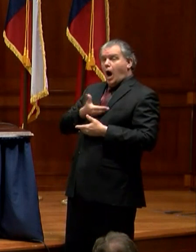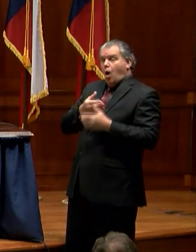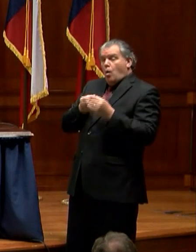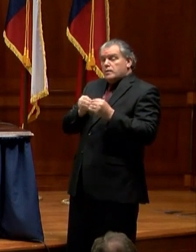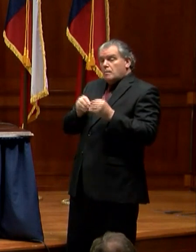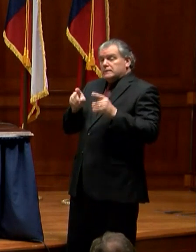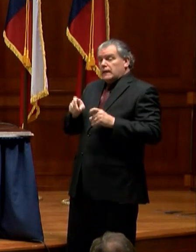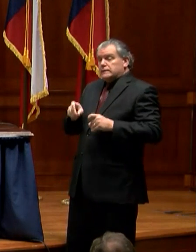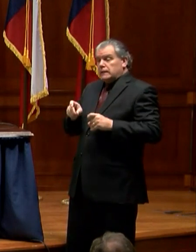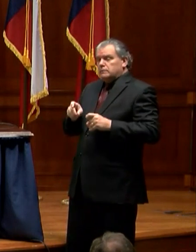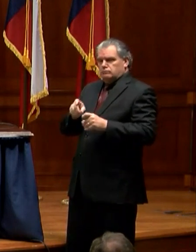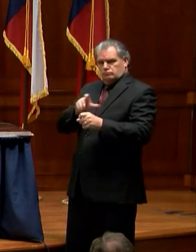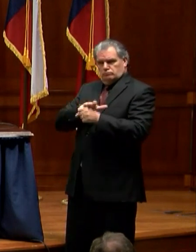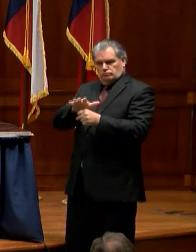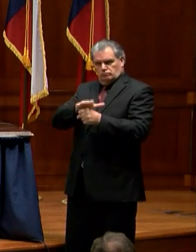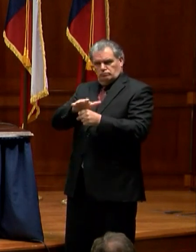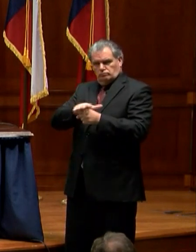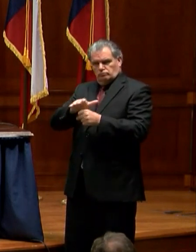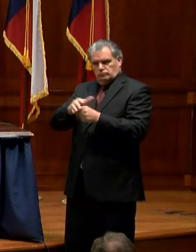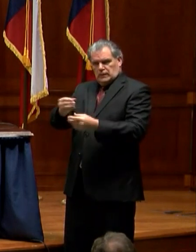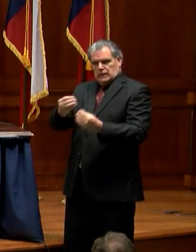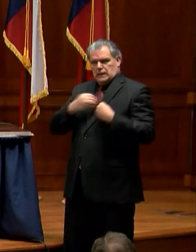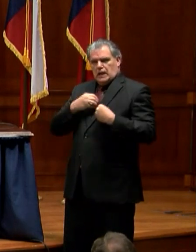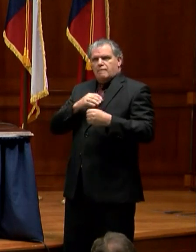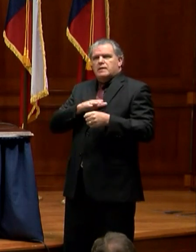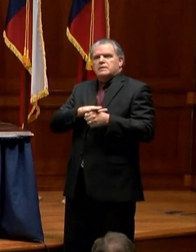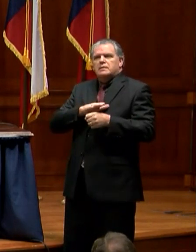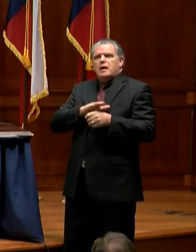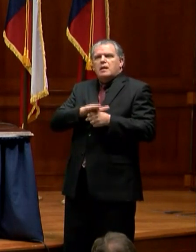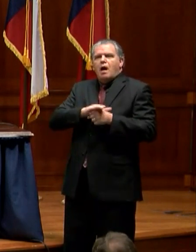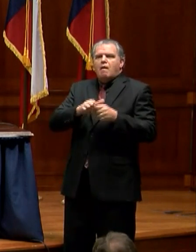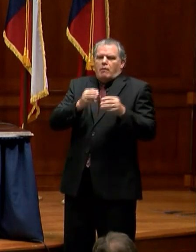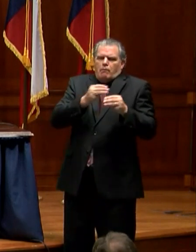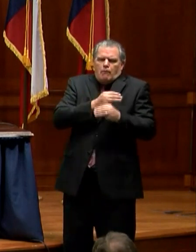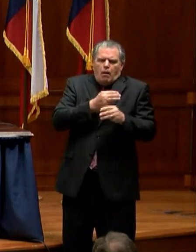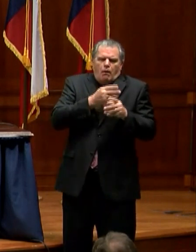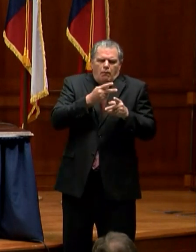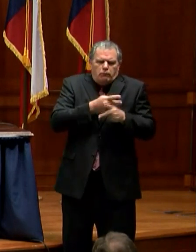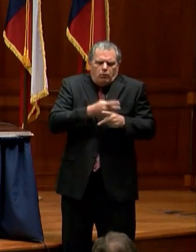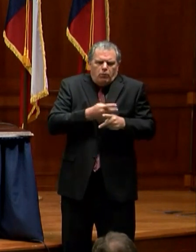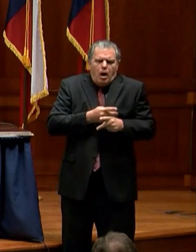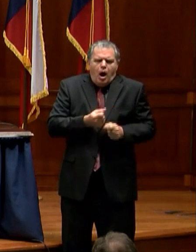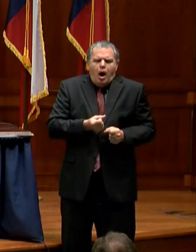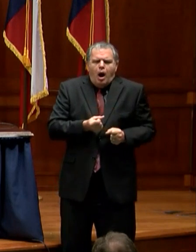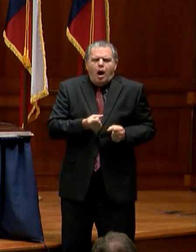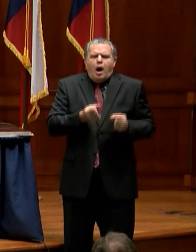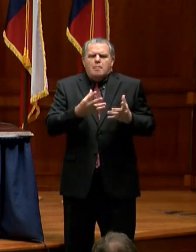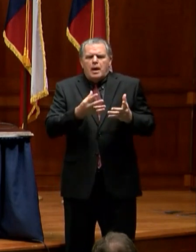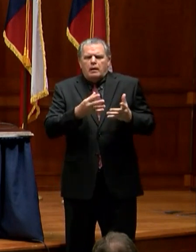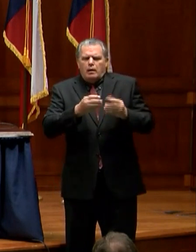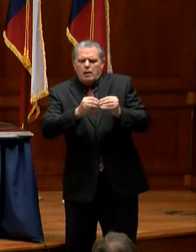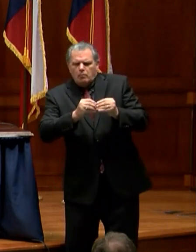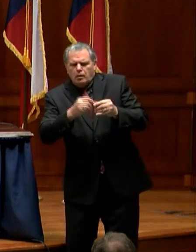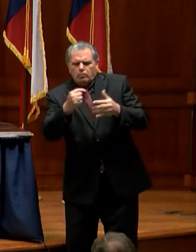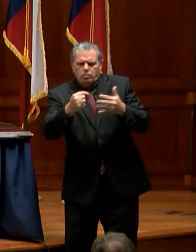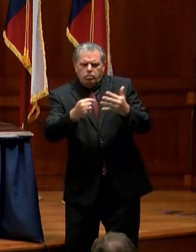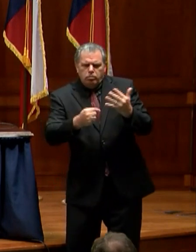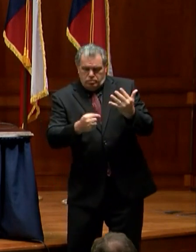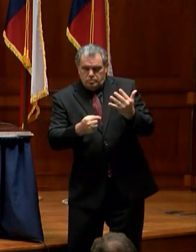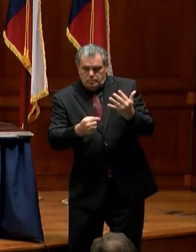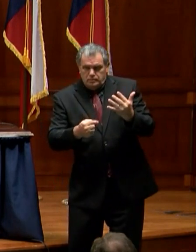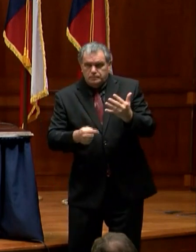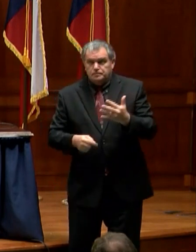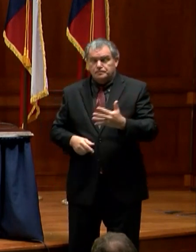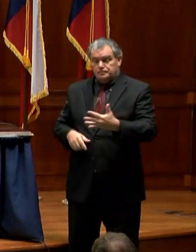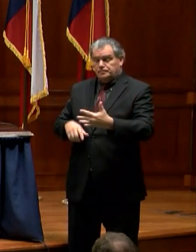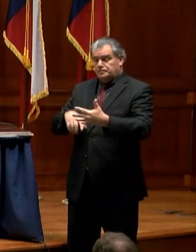is adequate for us to form the data models that we need to make all the different types of determinations that are needed. The last thing goes to